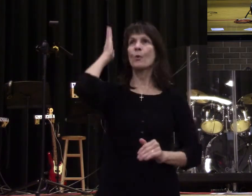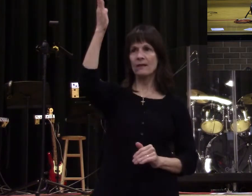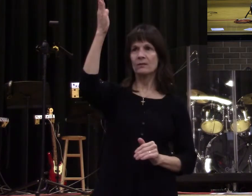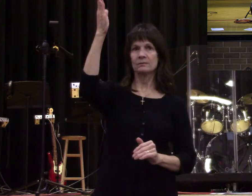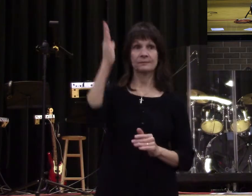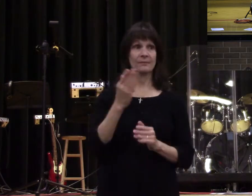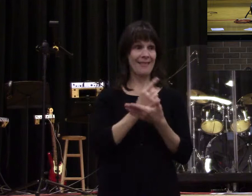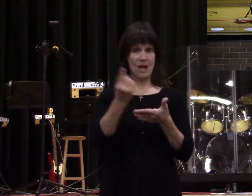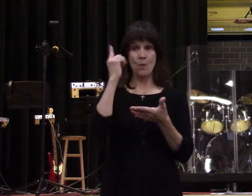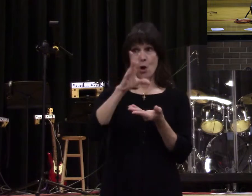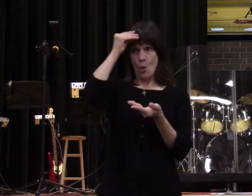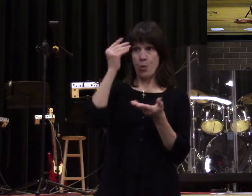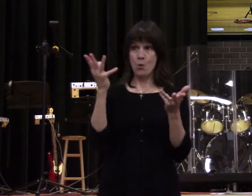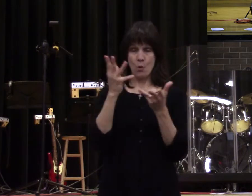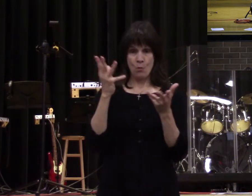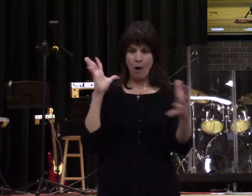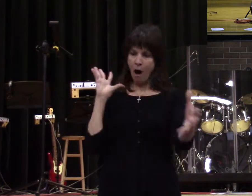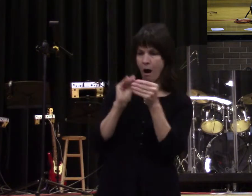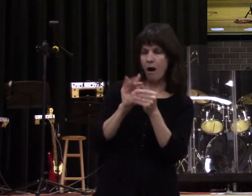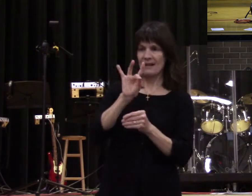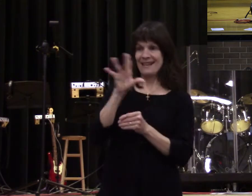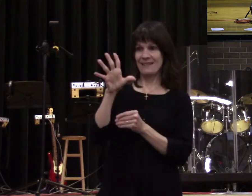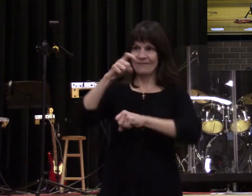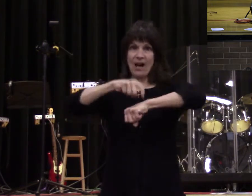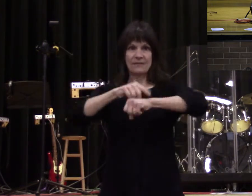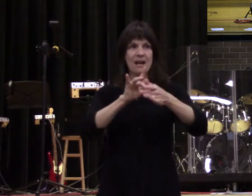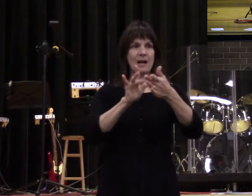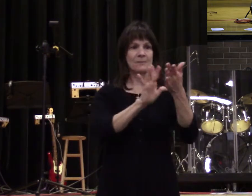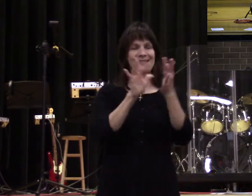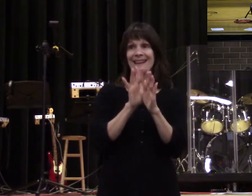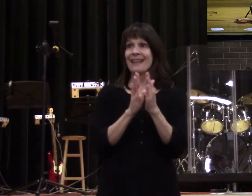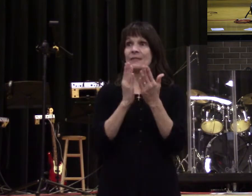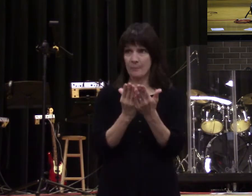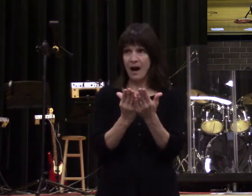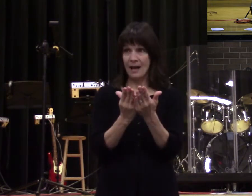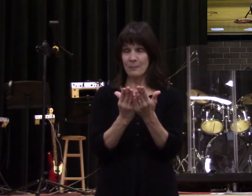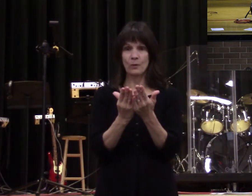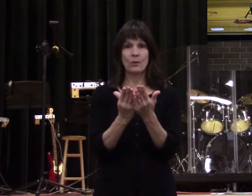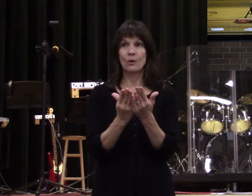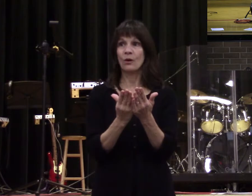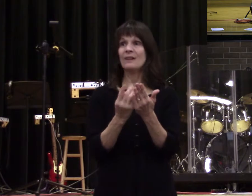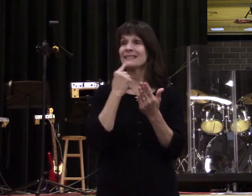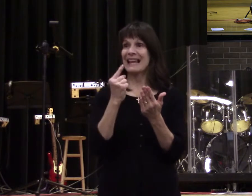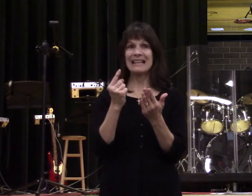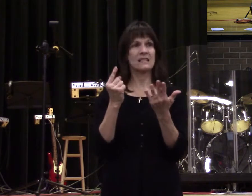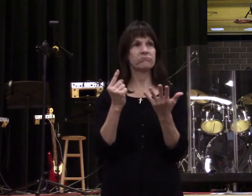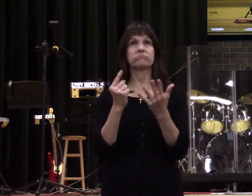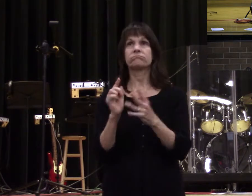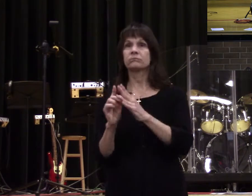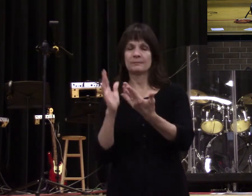unto the Lord. Here it says to sing joyfully. When you sing, and I mean actually let words out of your